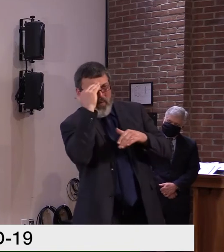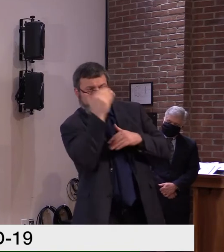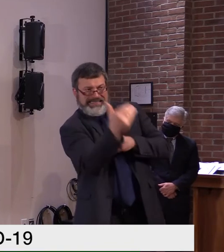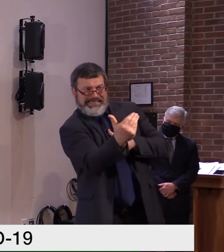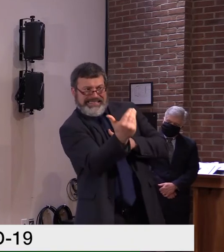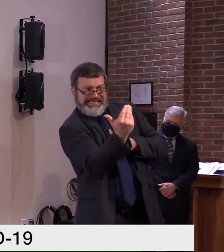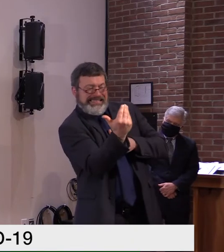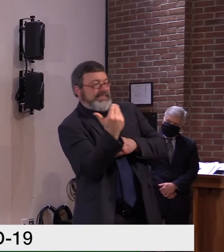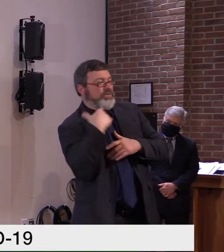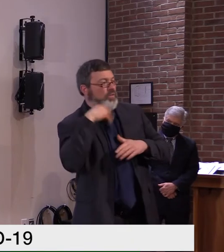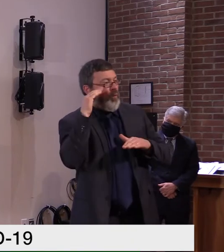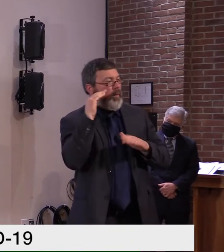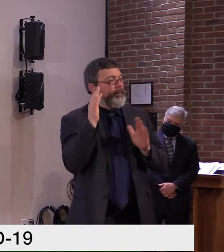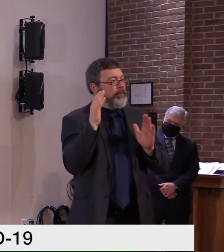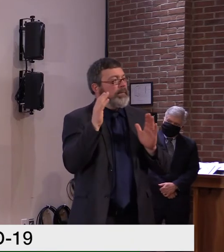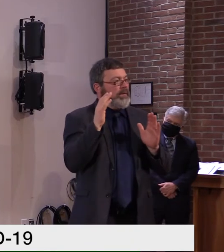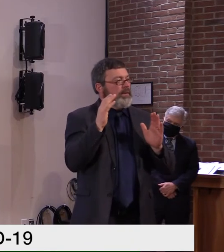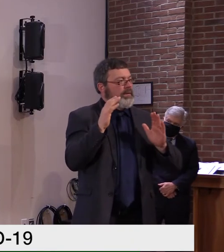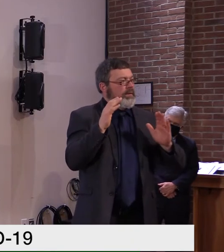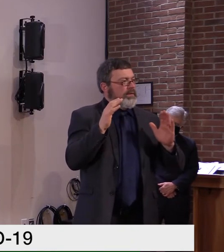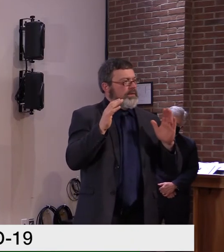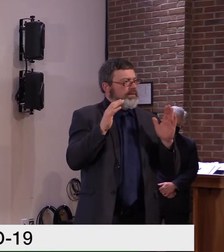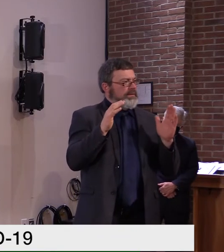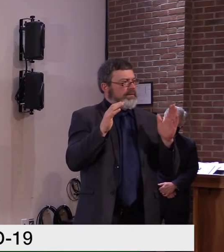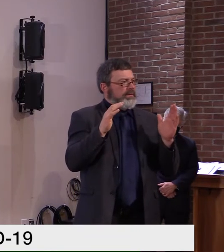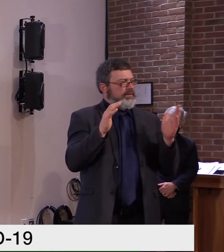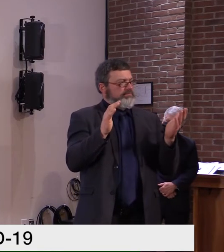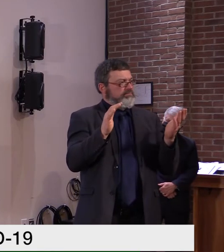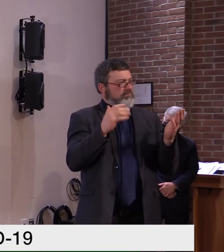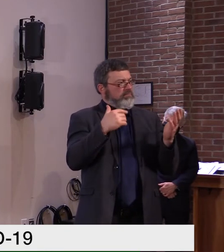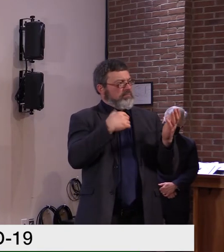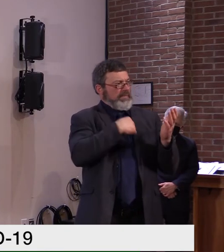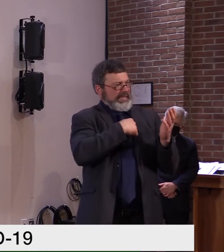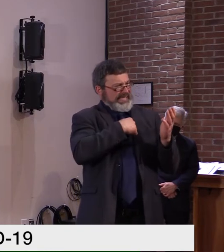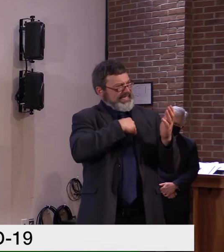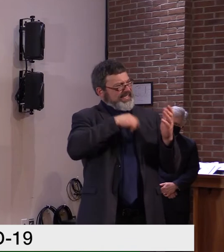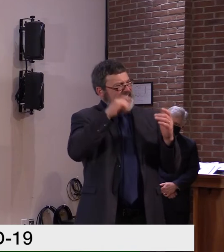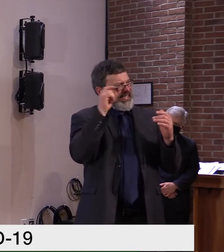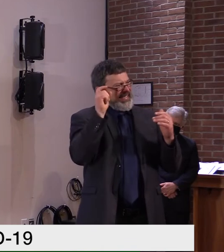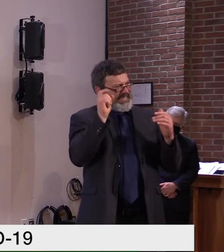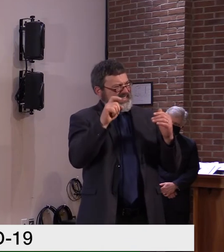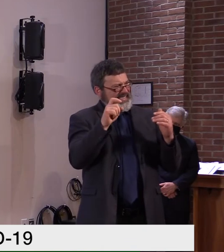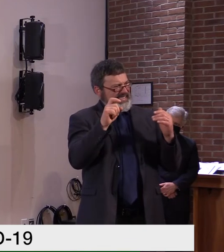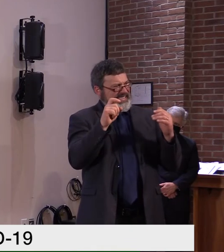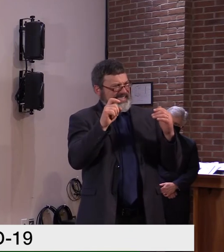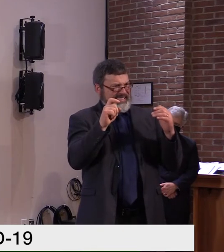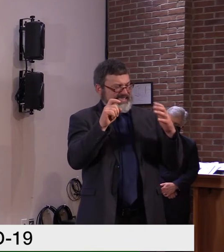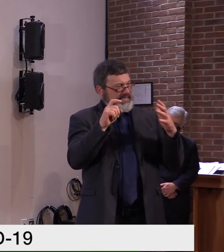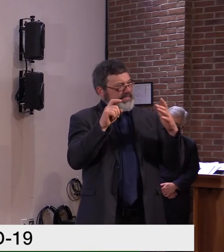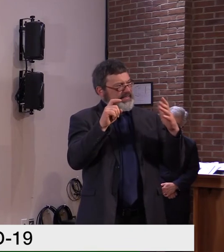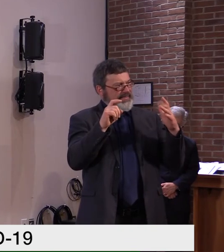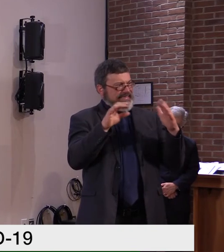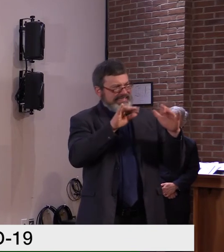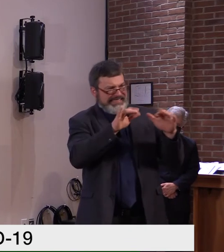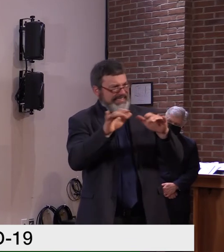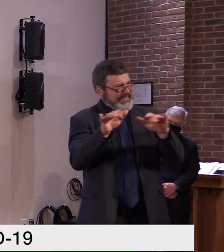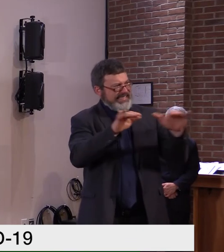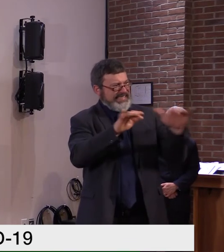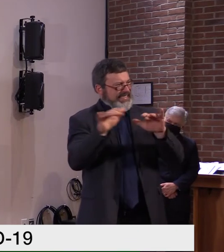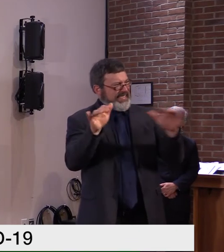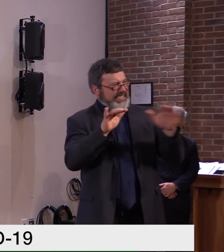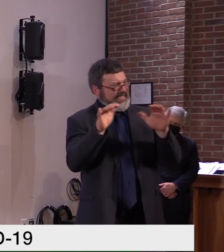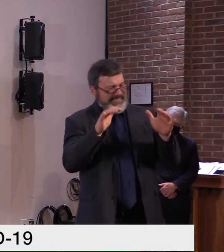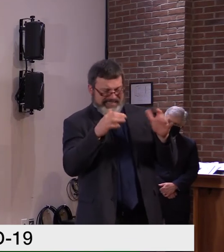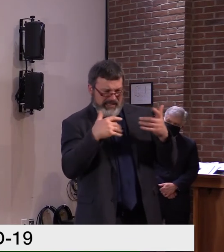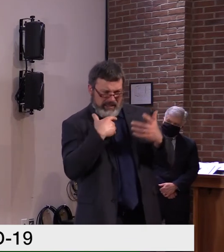certain level with every crisis that we face. So I'm not sure what you're getting at, Steve, but